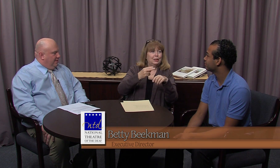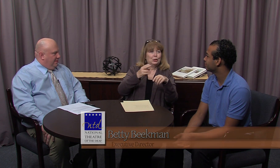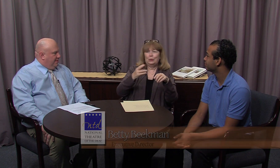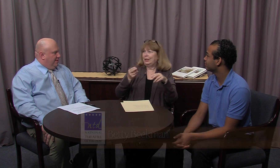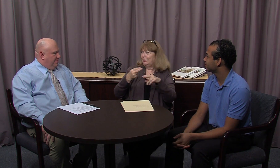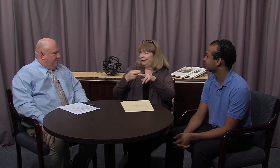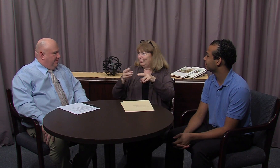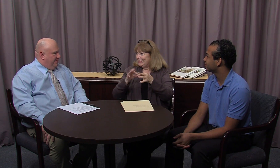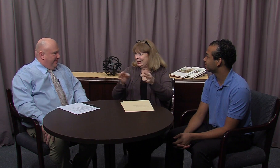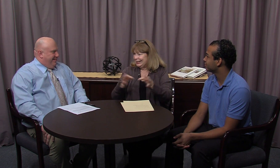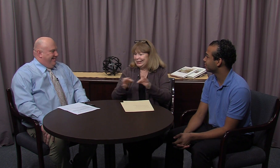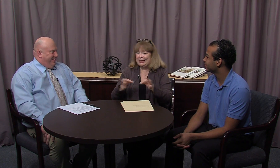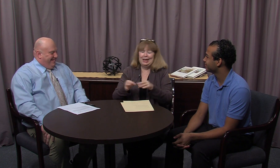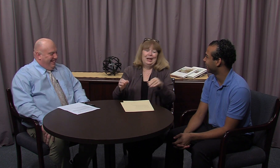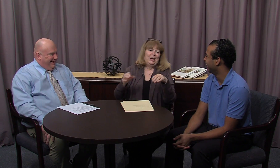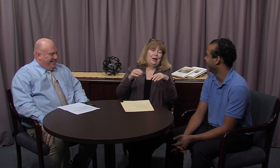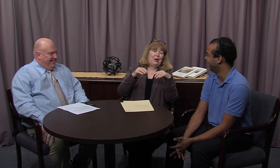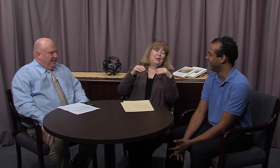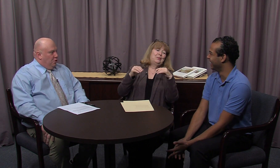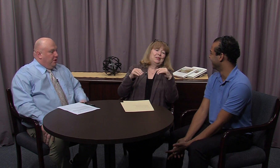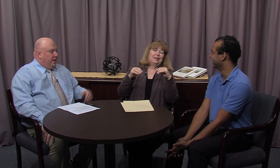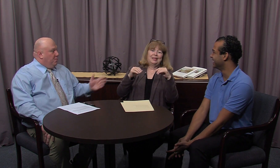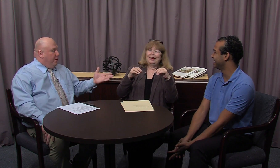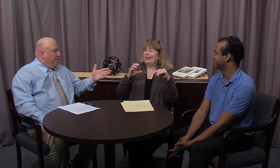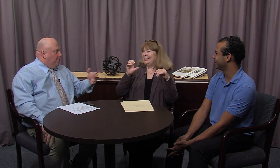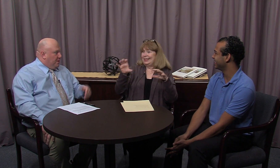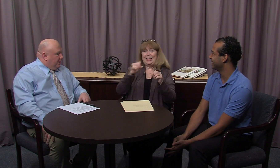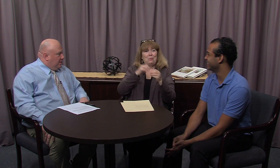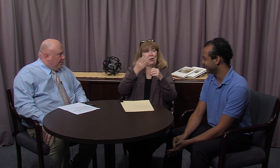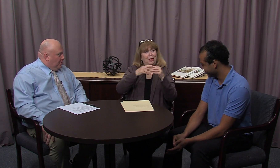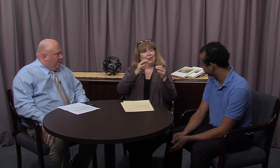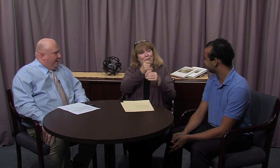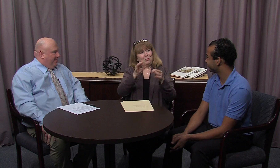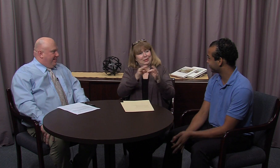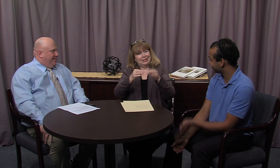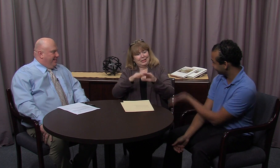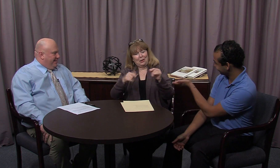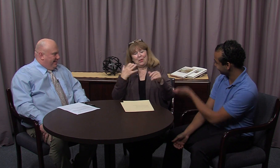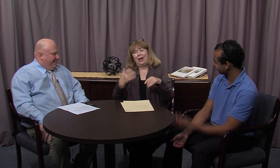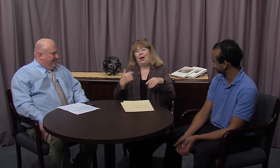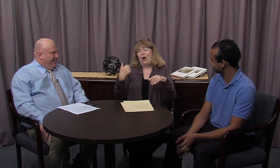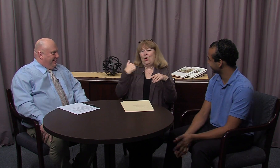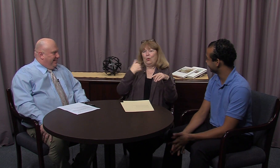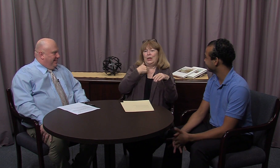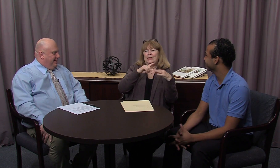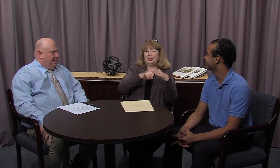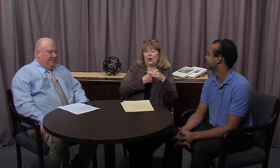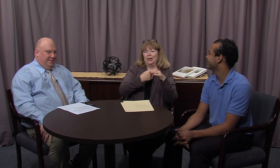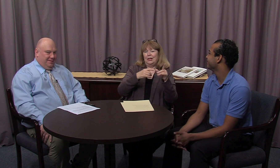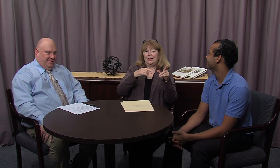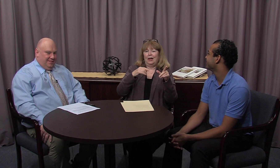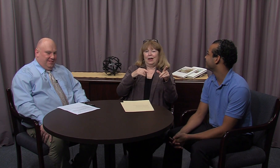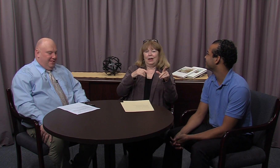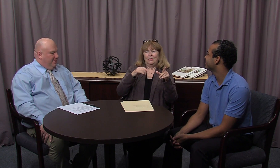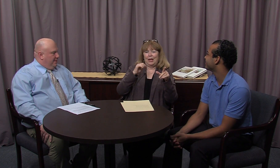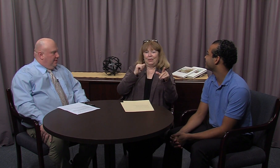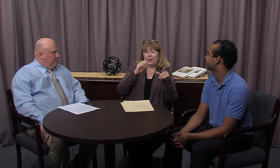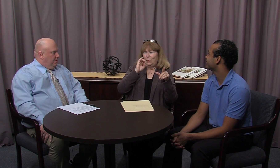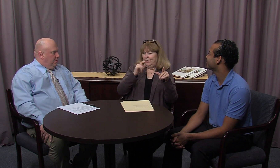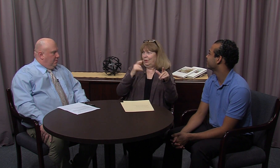history in a few sentences. You can take more than a few sentences if you want. We started at the O'Neill